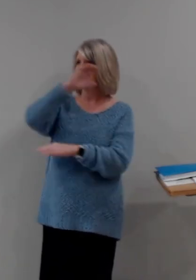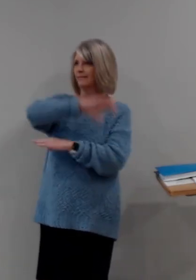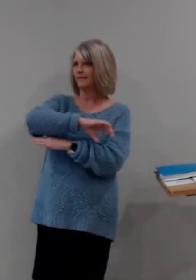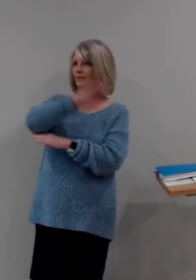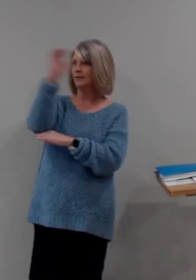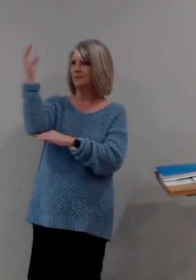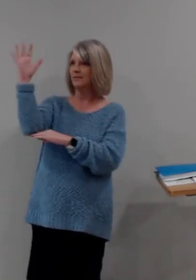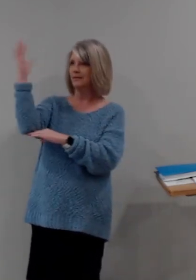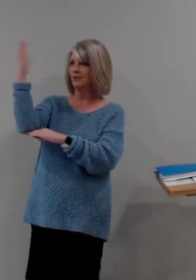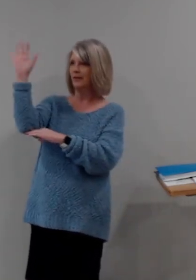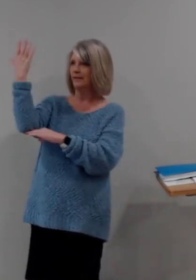Christmas tree.